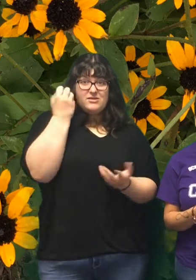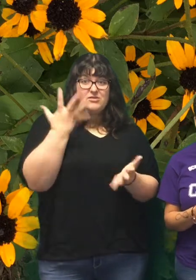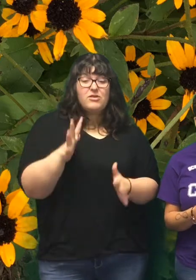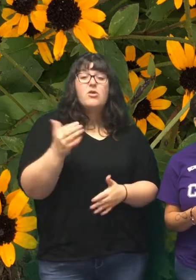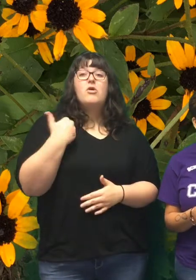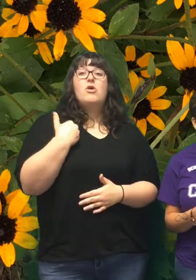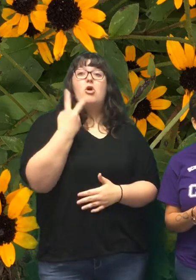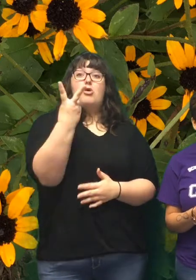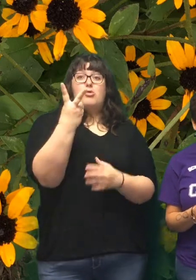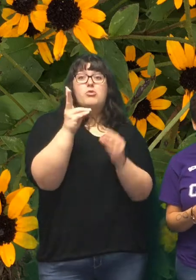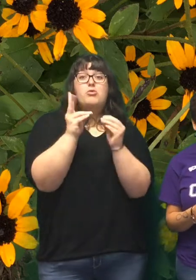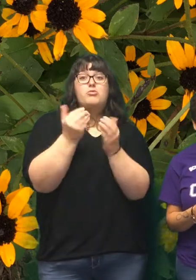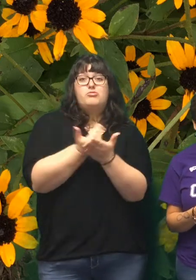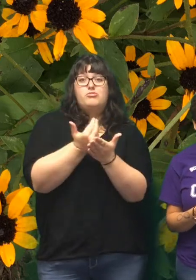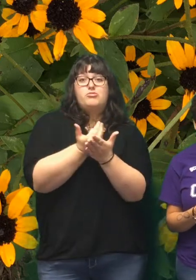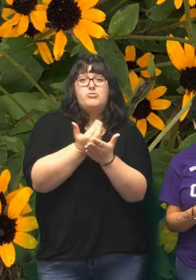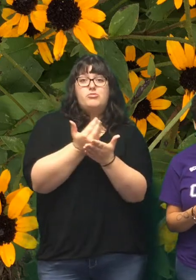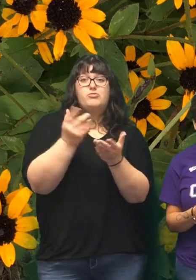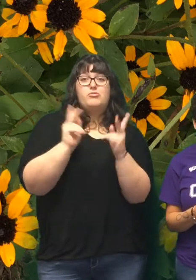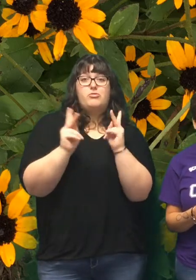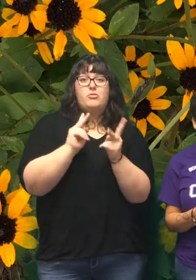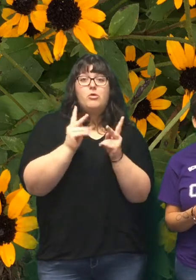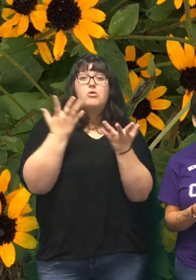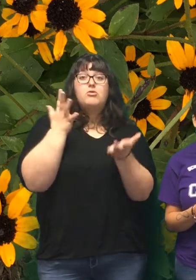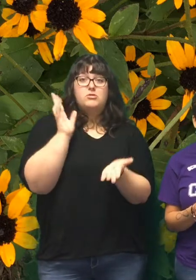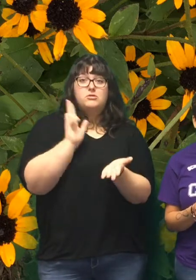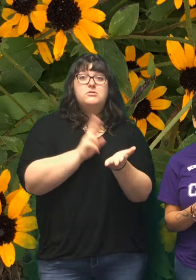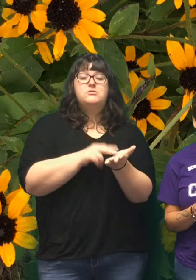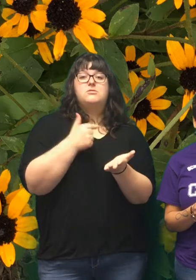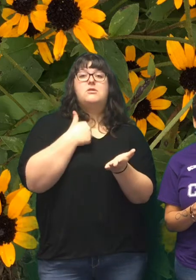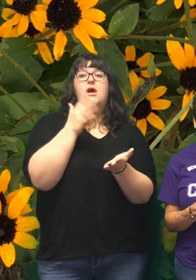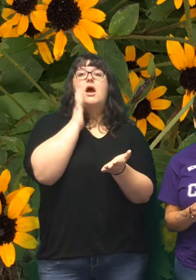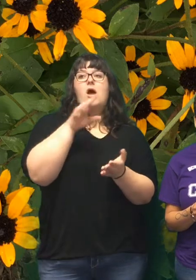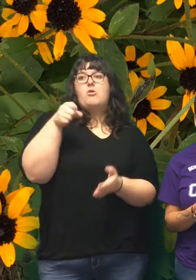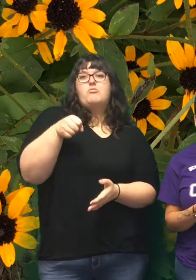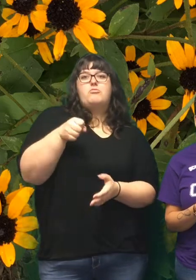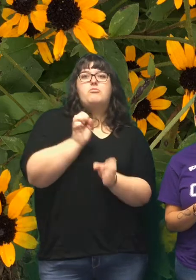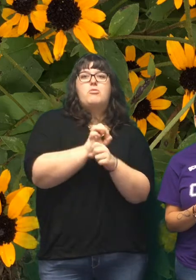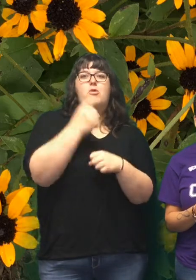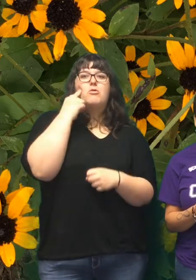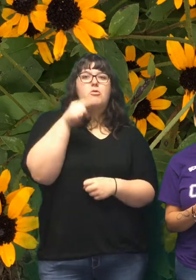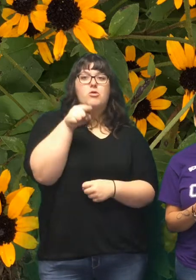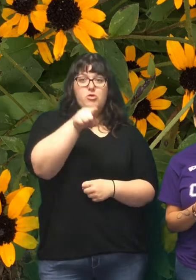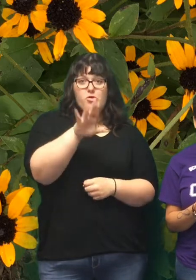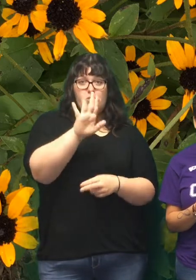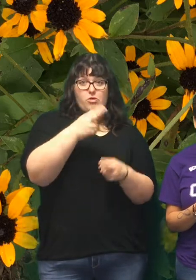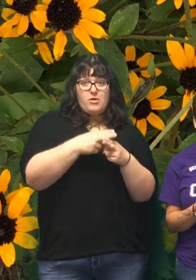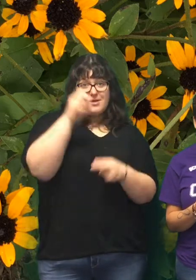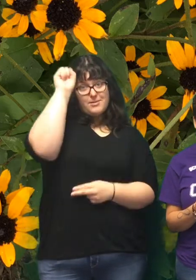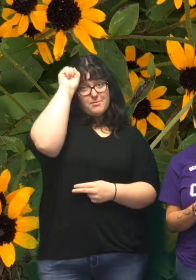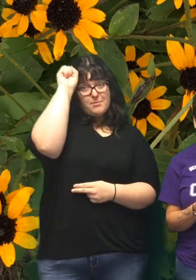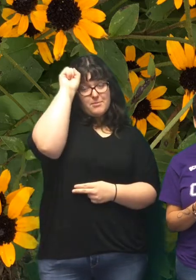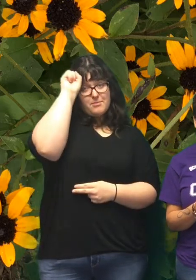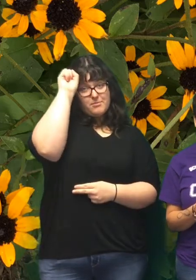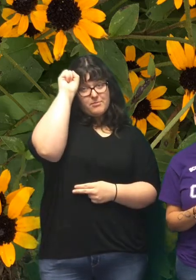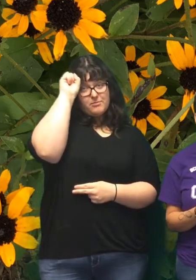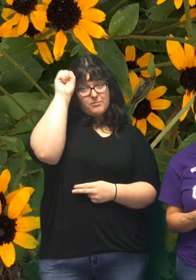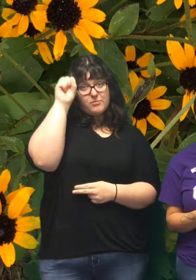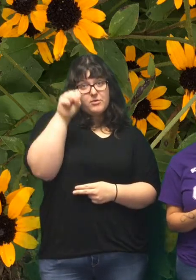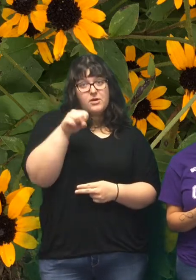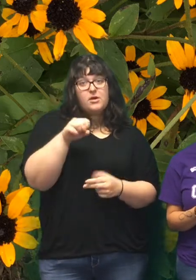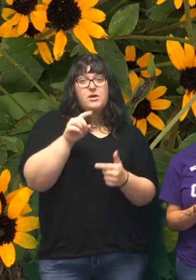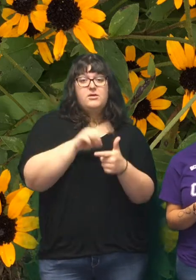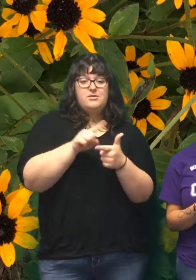have two new friends who have signed up that I will make a bag for. Your name is Sebastian Vasquez Ortiz